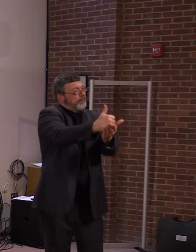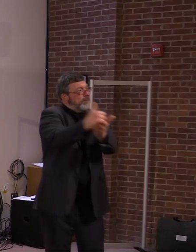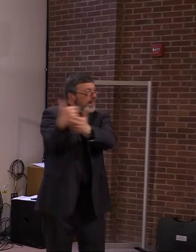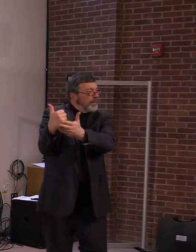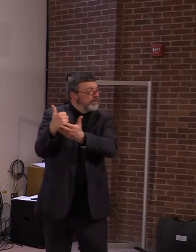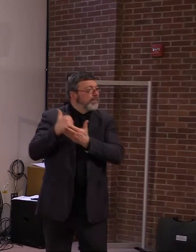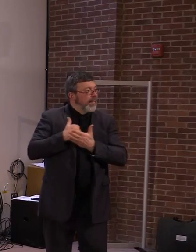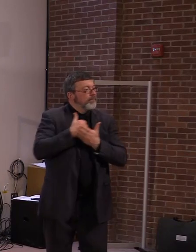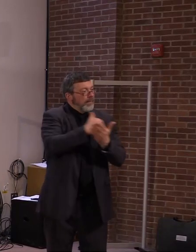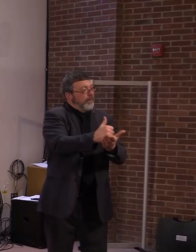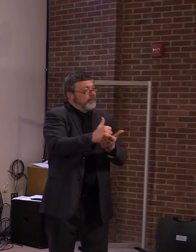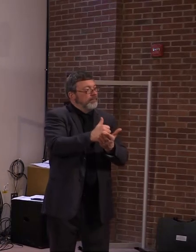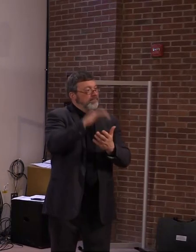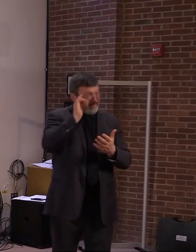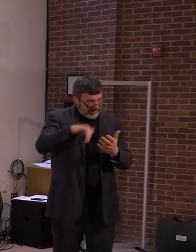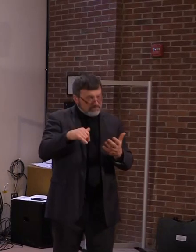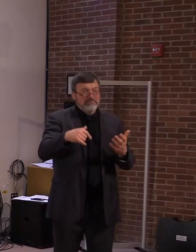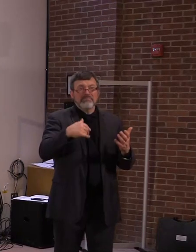very, very good